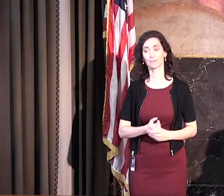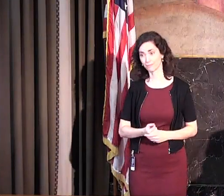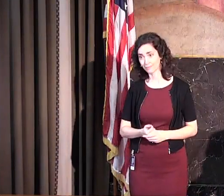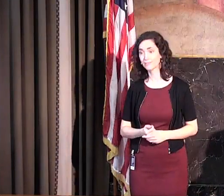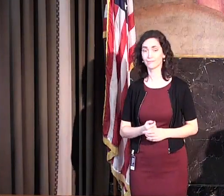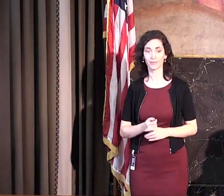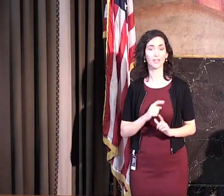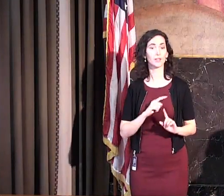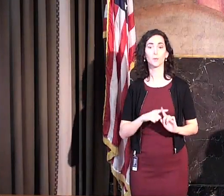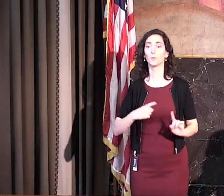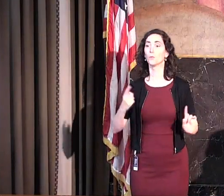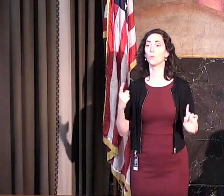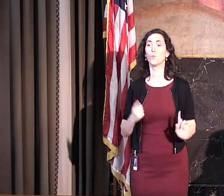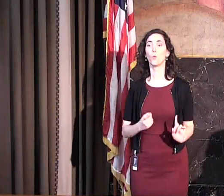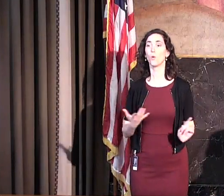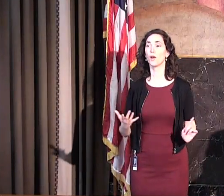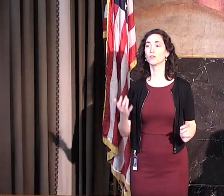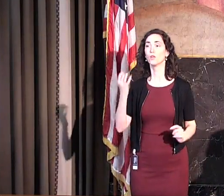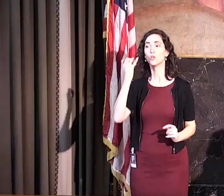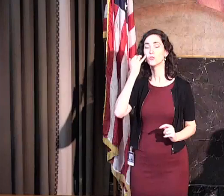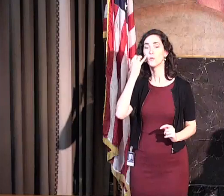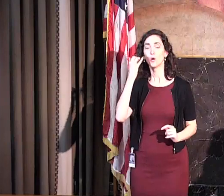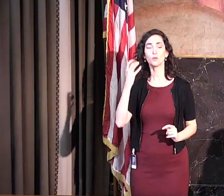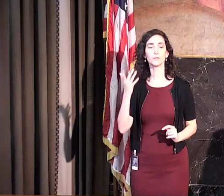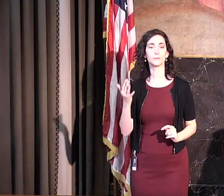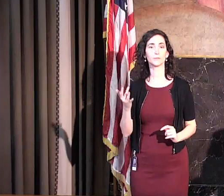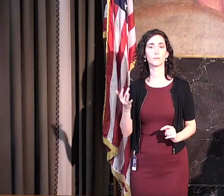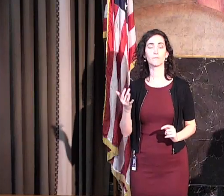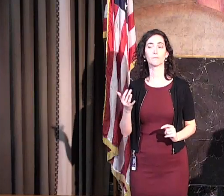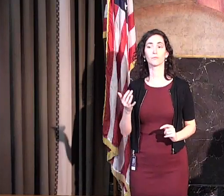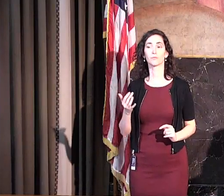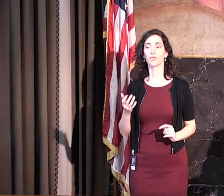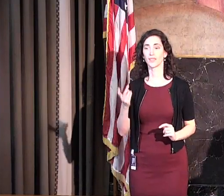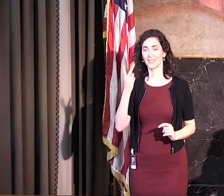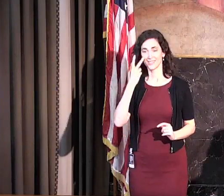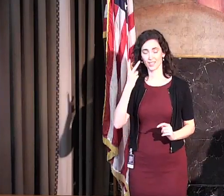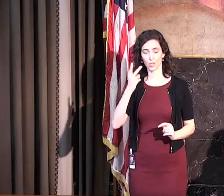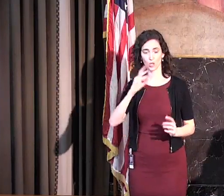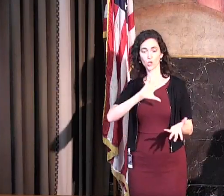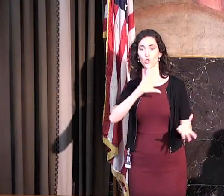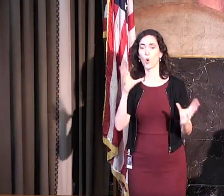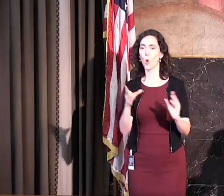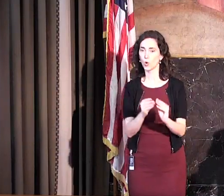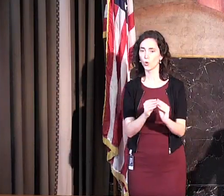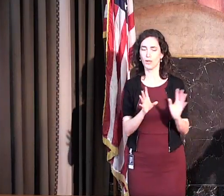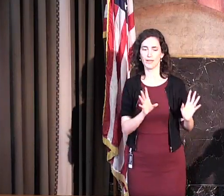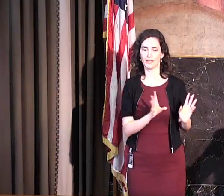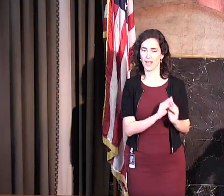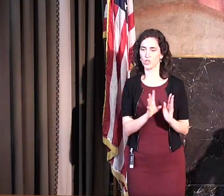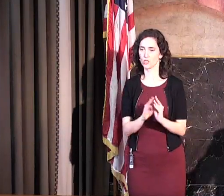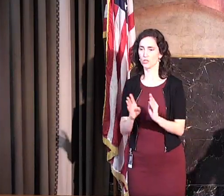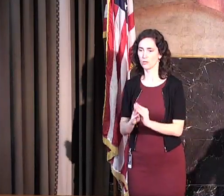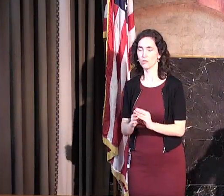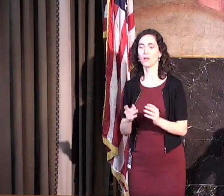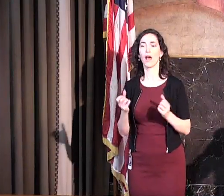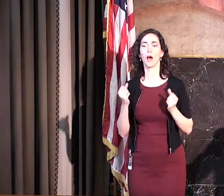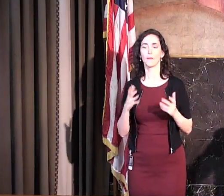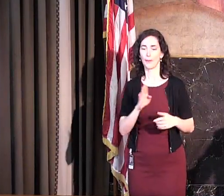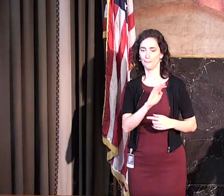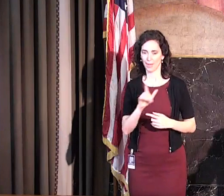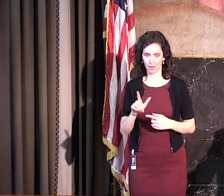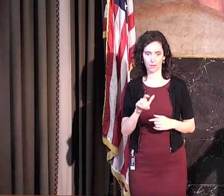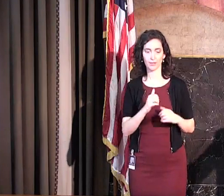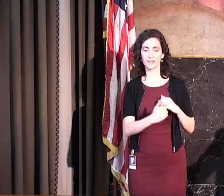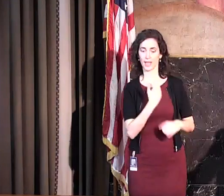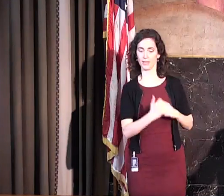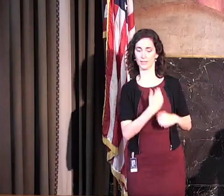end of the day, if you look at the totality of the session, the number of bills that were actually sent